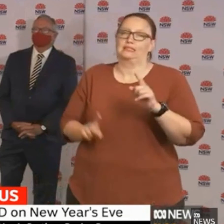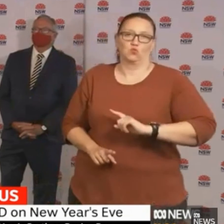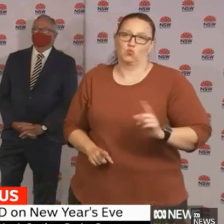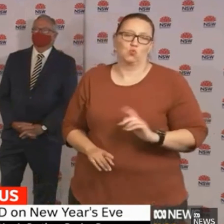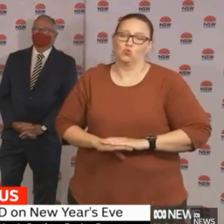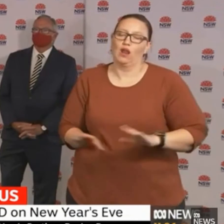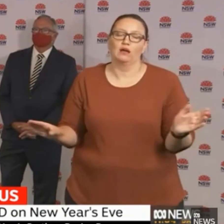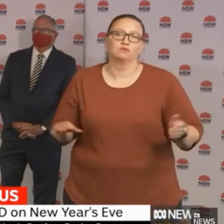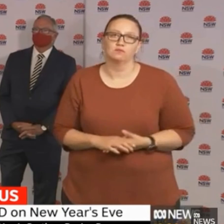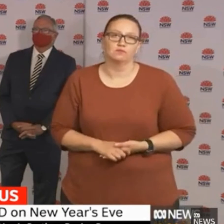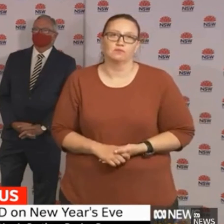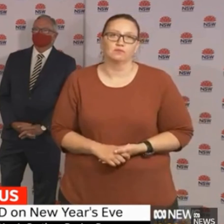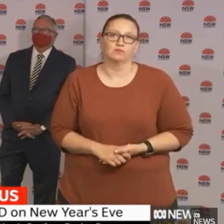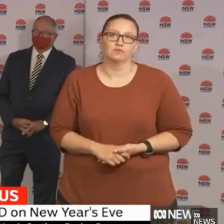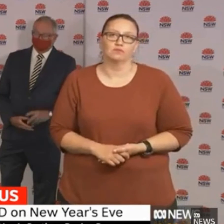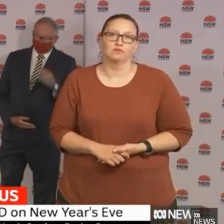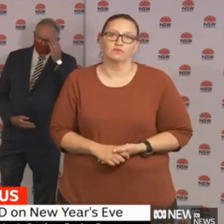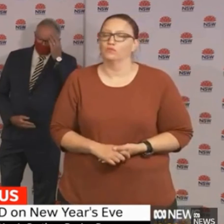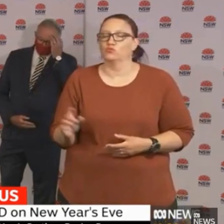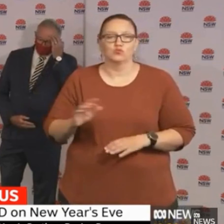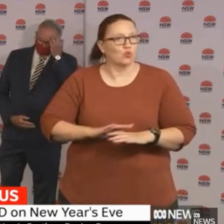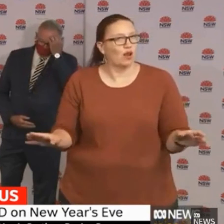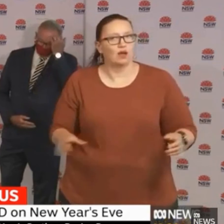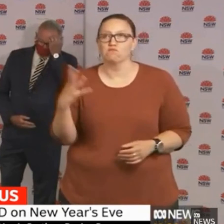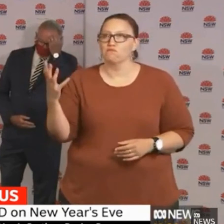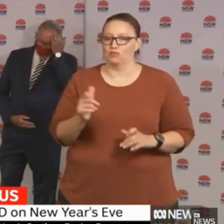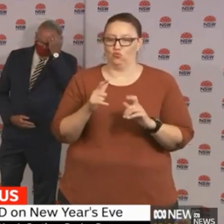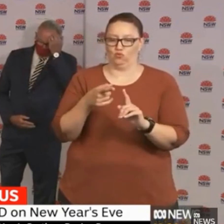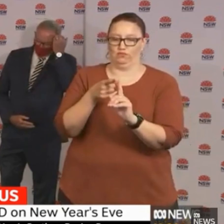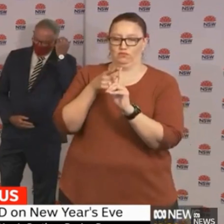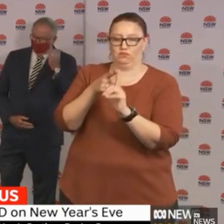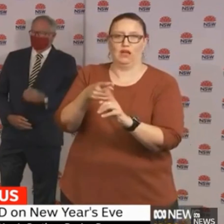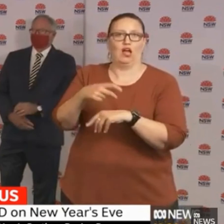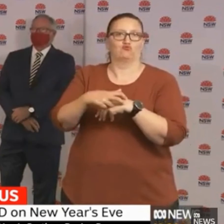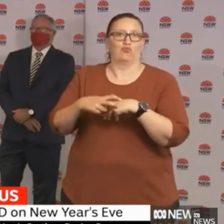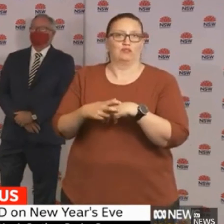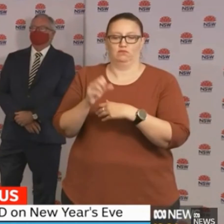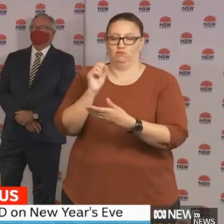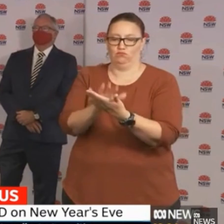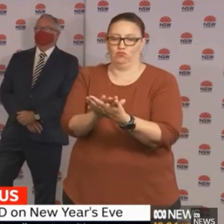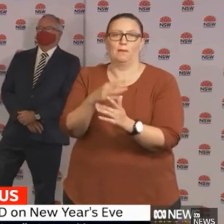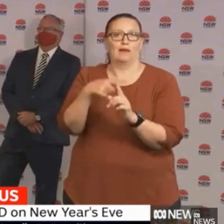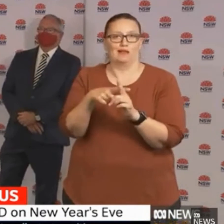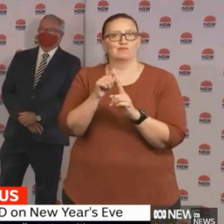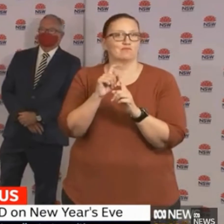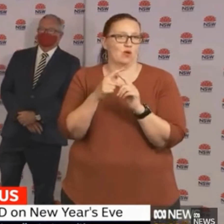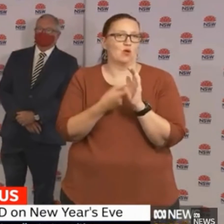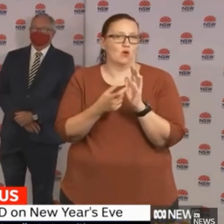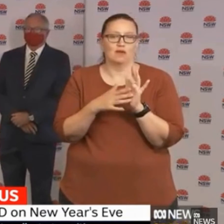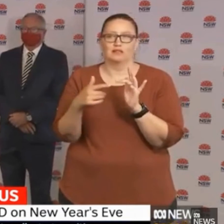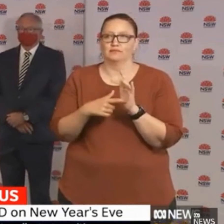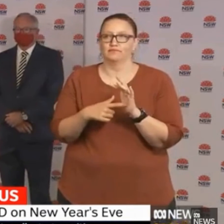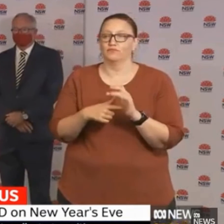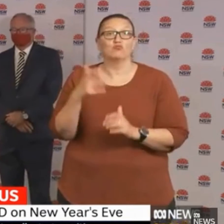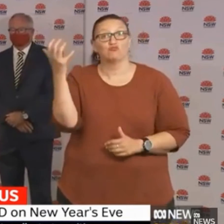the CBD on New Year's Eve. That's not the go. You have to be going to a specific location or being a resident of the CBD.